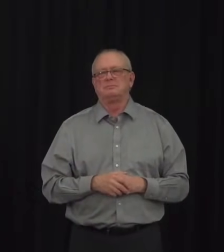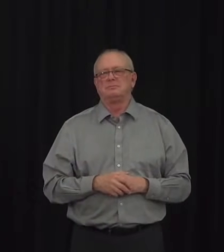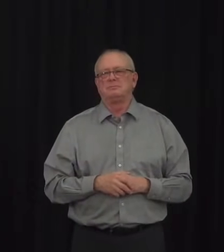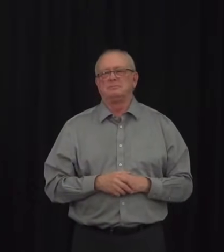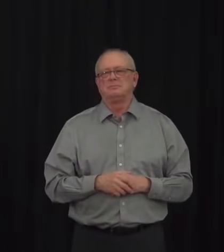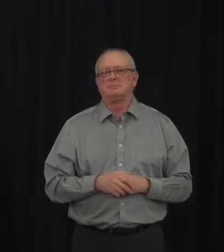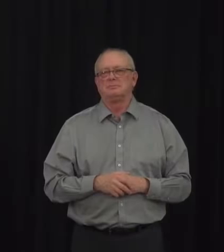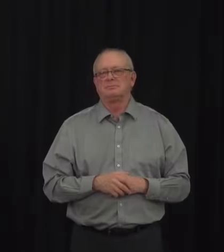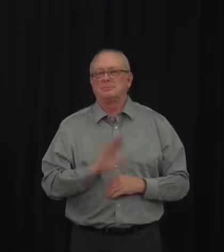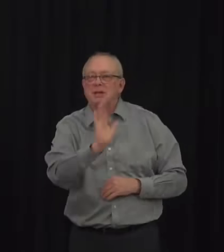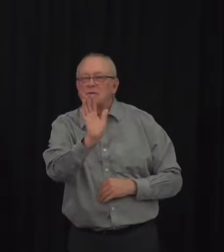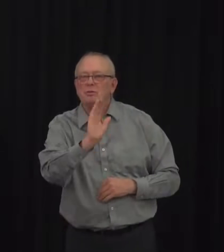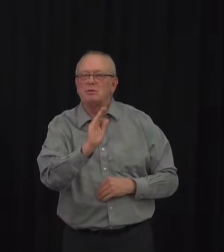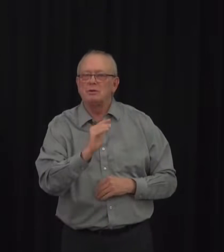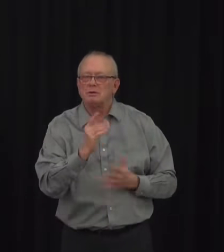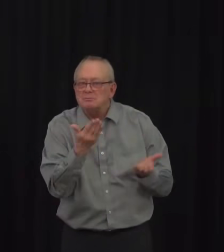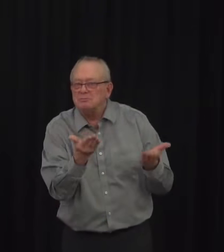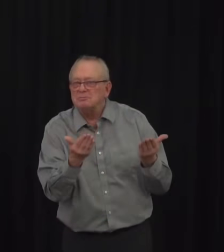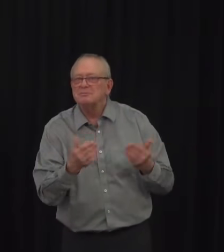Hello, operator?